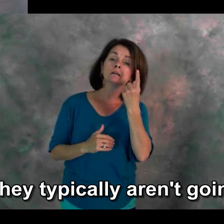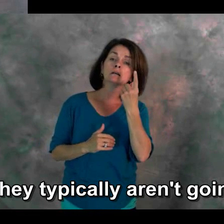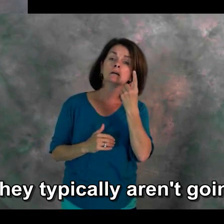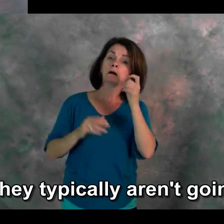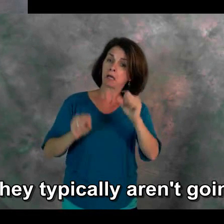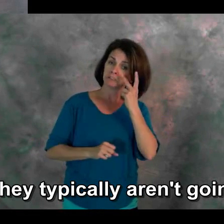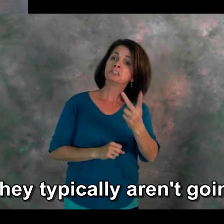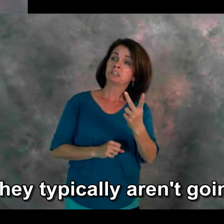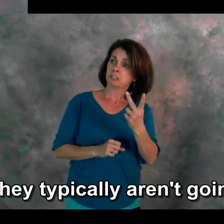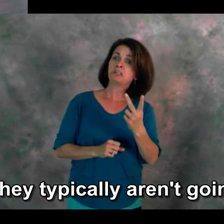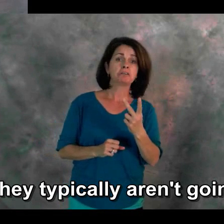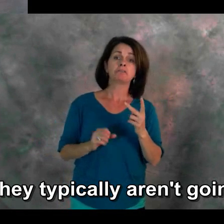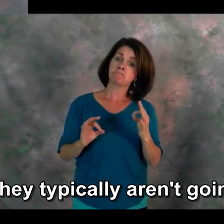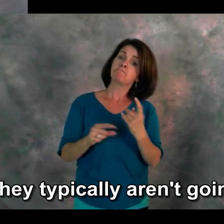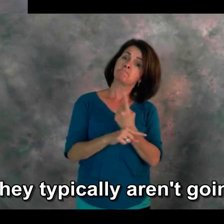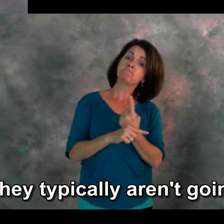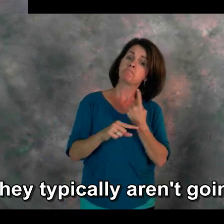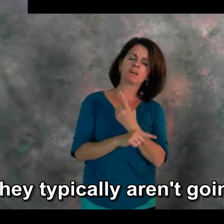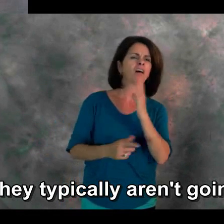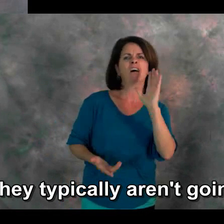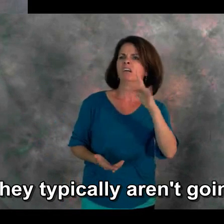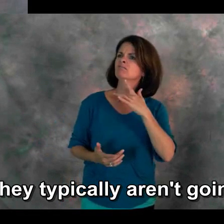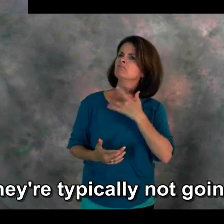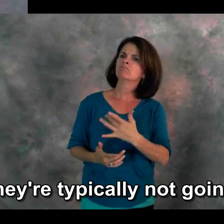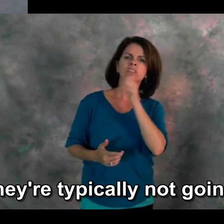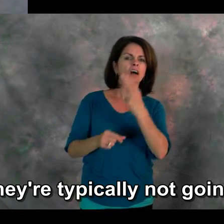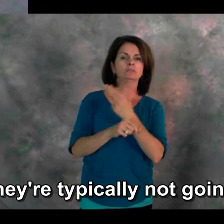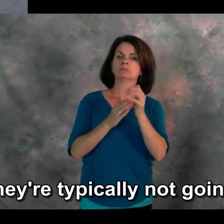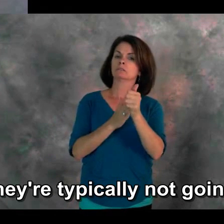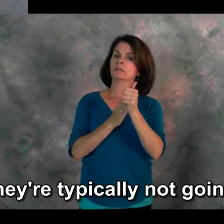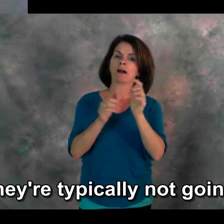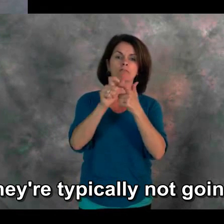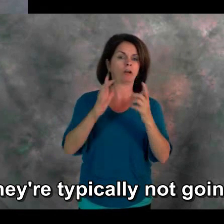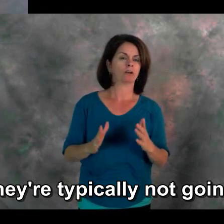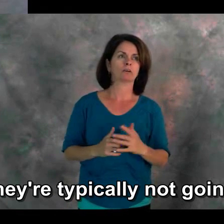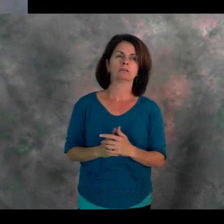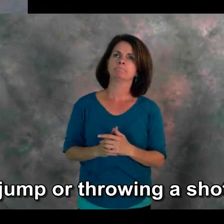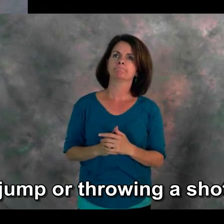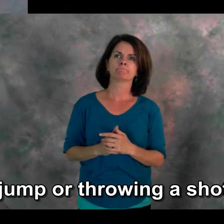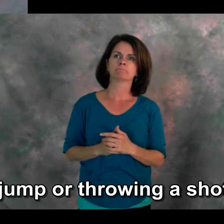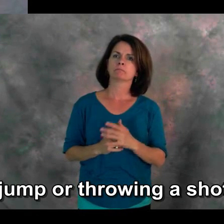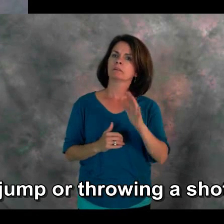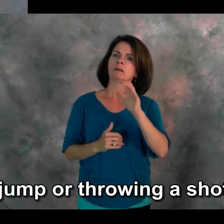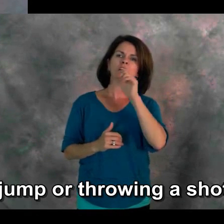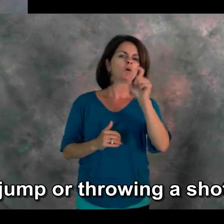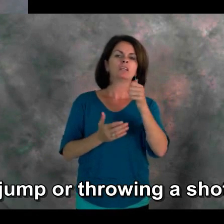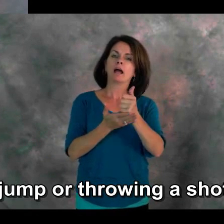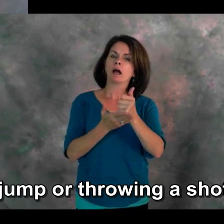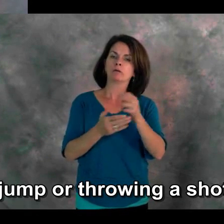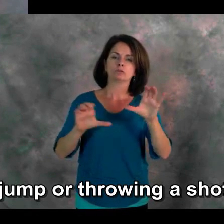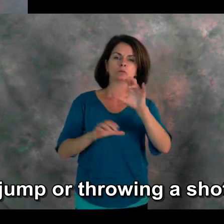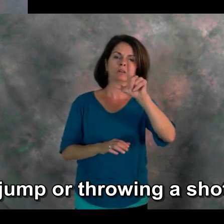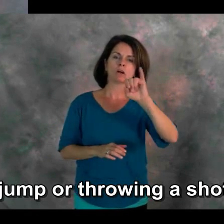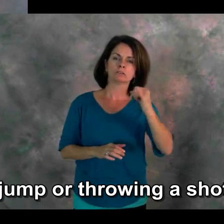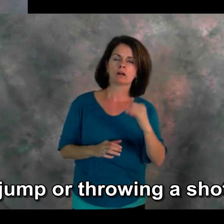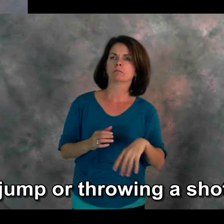but can see pretty well. They typically aren't going to use a guide runner. They're typically not going to need help doing the